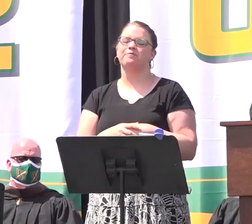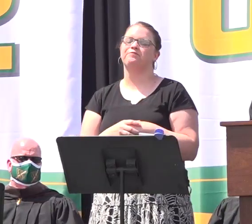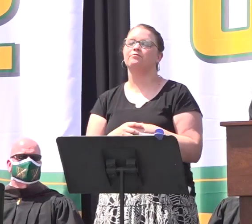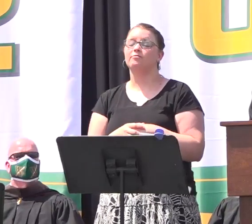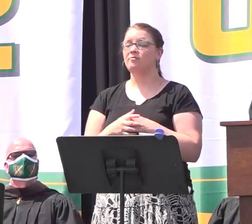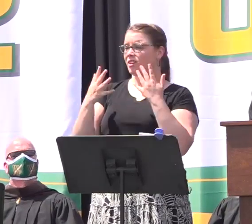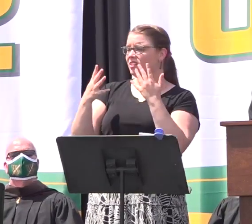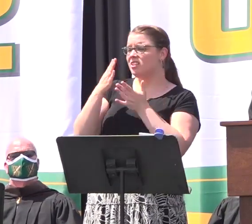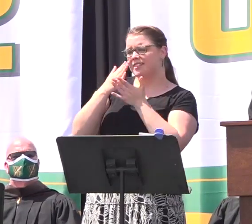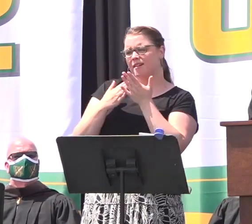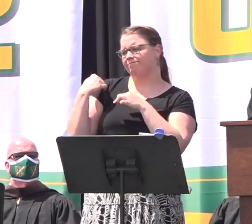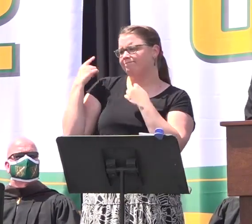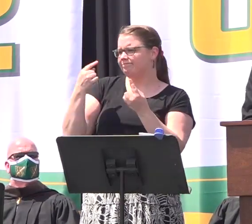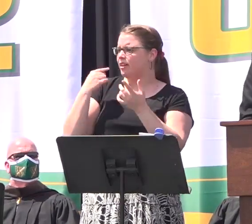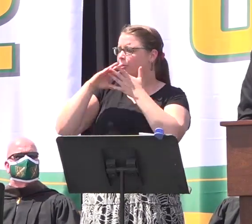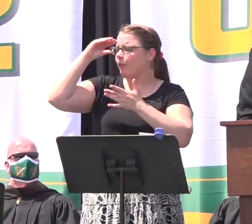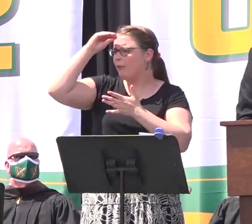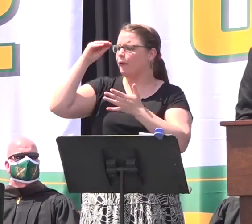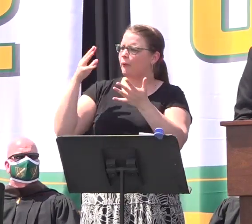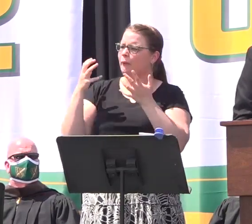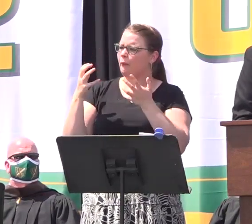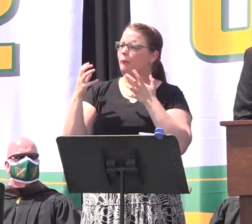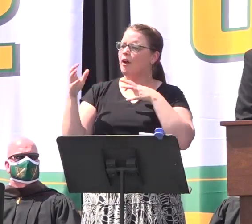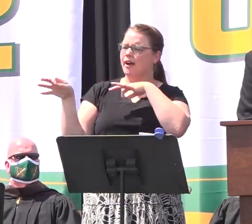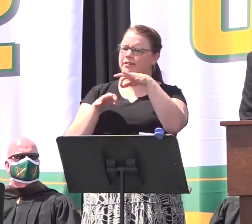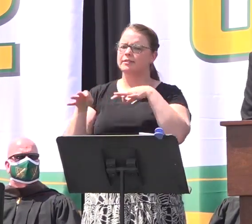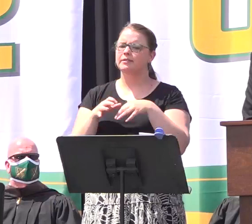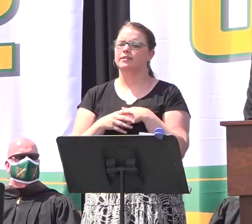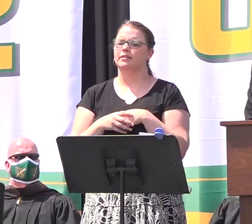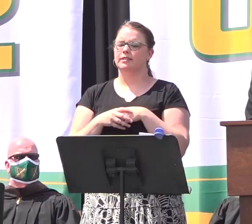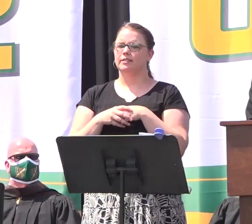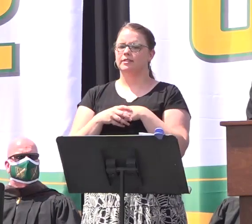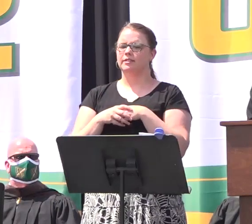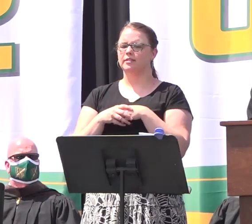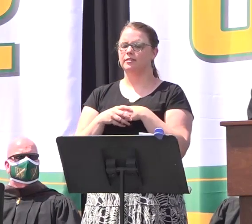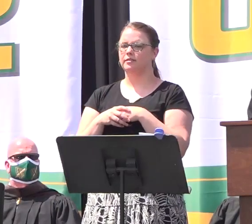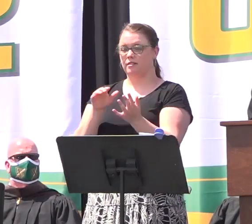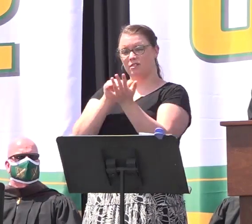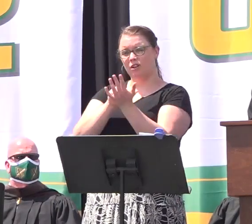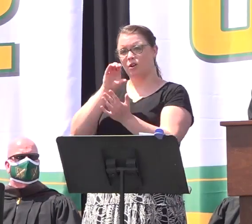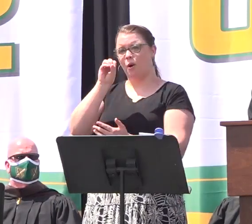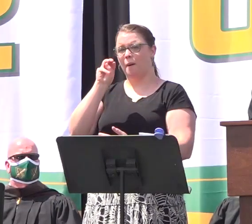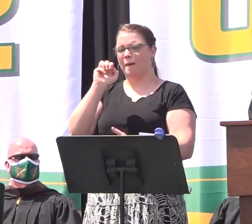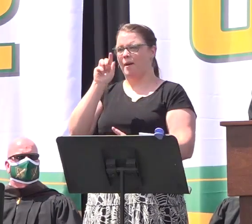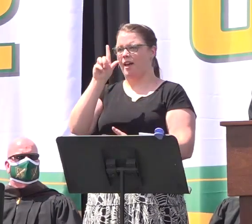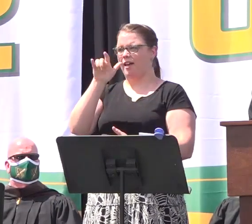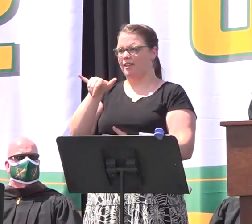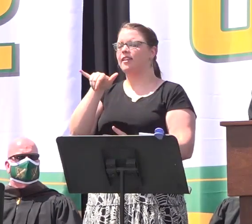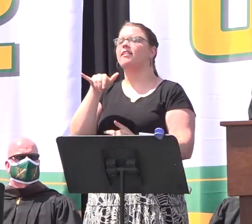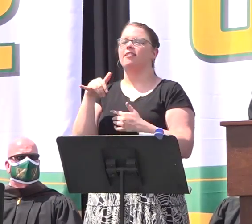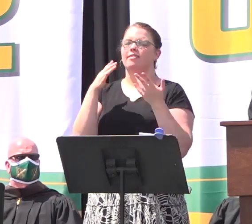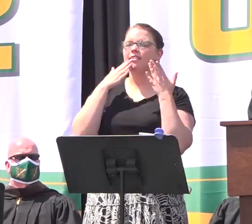years, and that's why I'm here. I'm here because you invited me, and I thank you. Dr. O'Malley, I appreciate it. Mr.